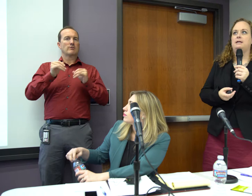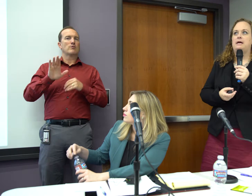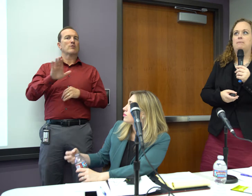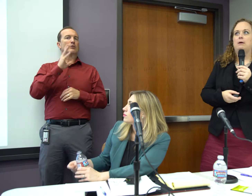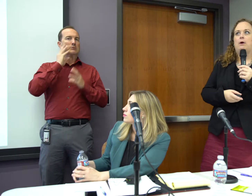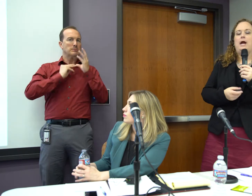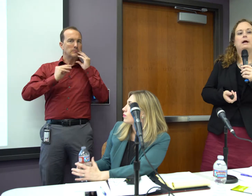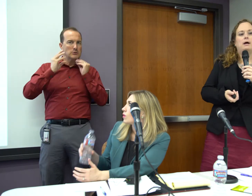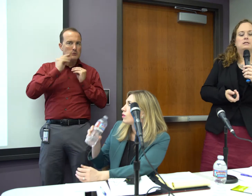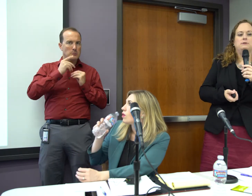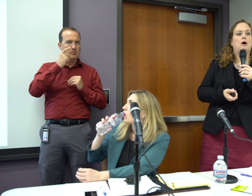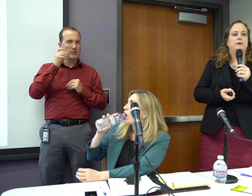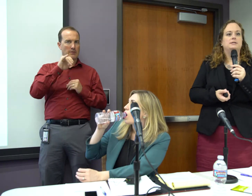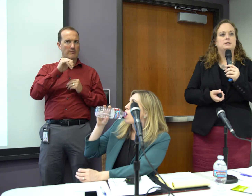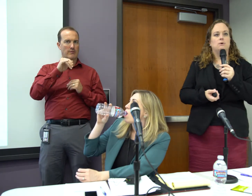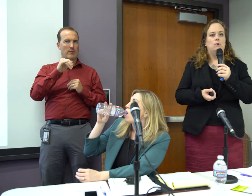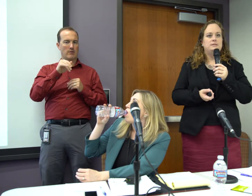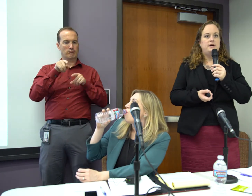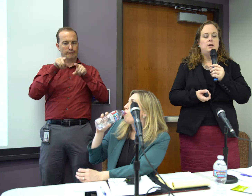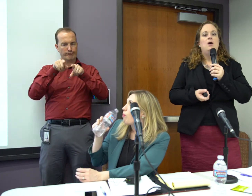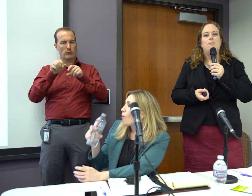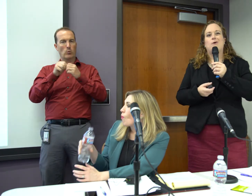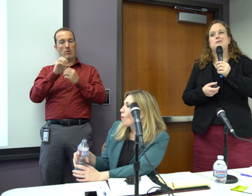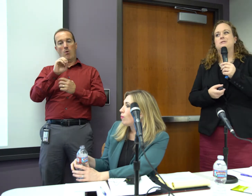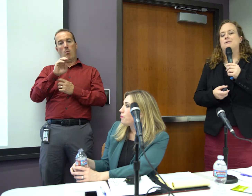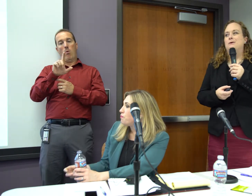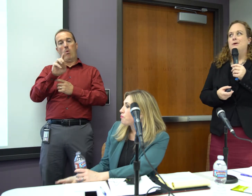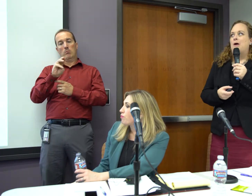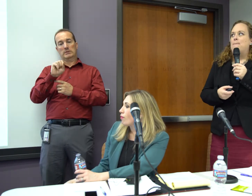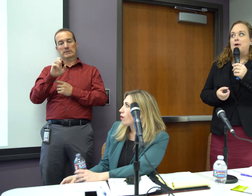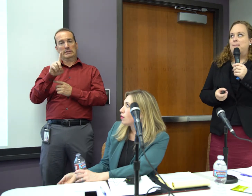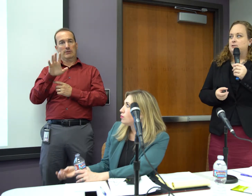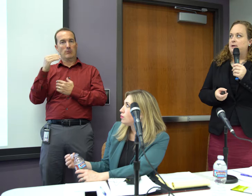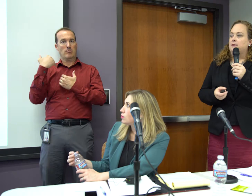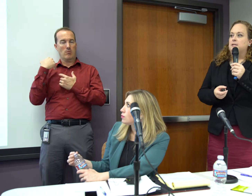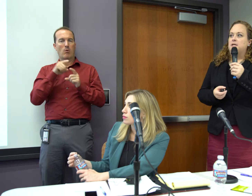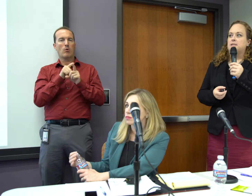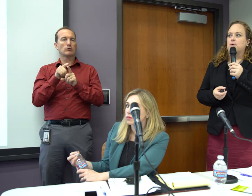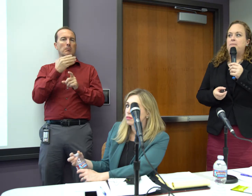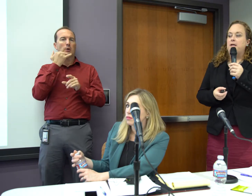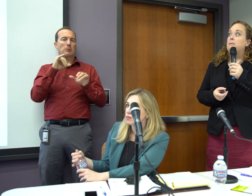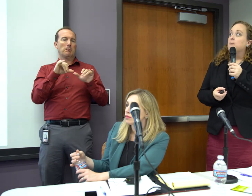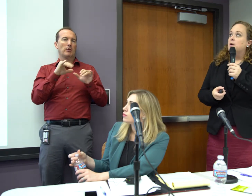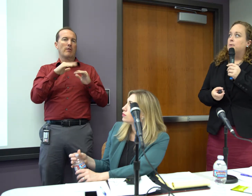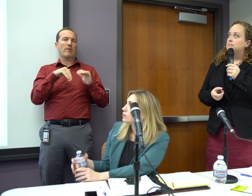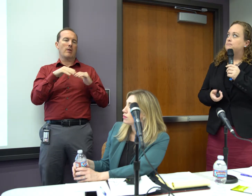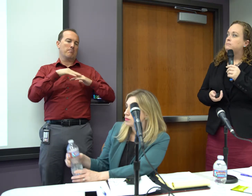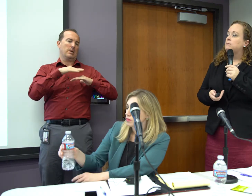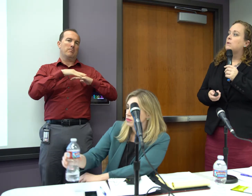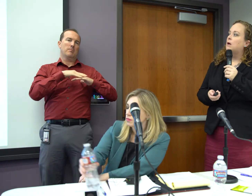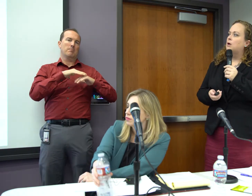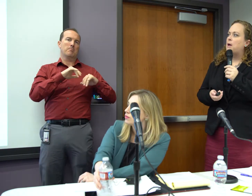I think that aligns with the obligations under Olmstead, but also is a better measurement than just sort of meeting a bare